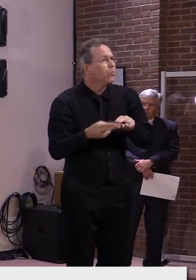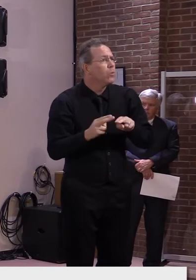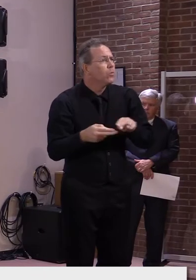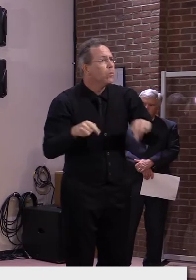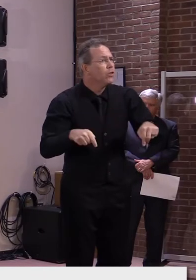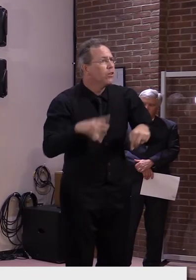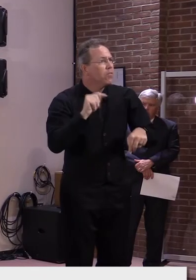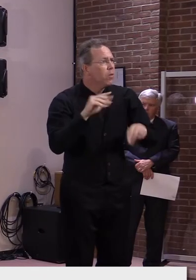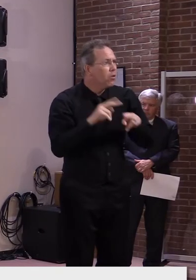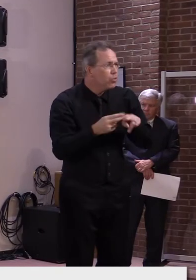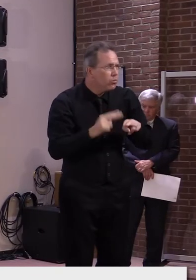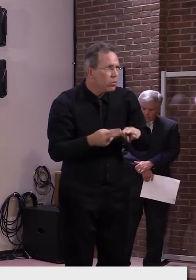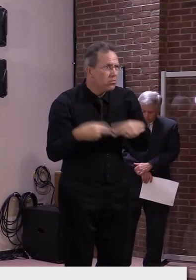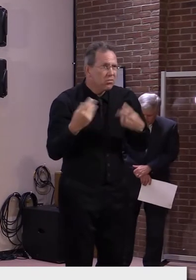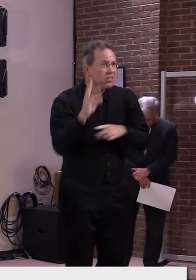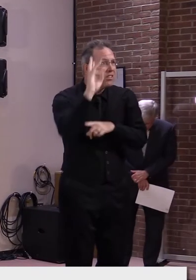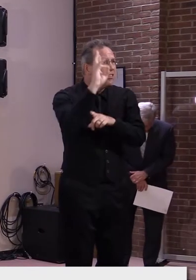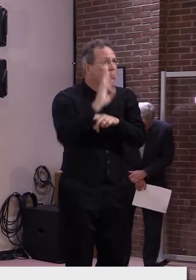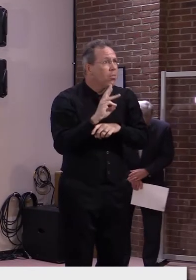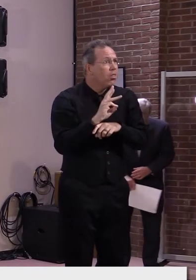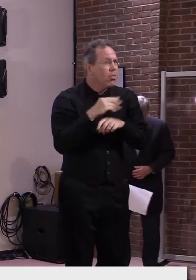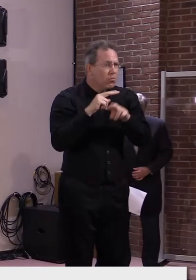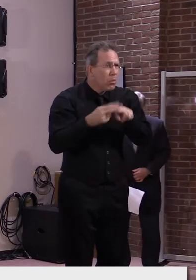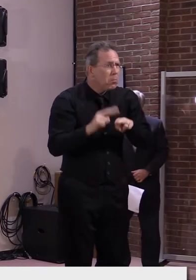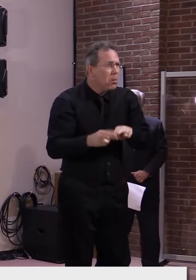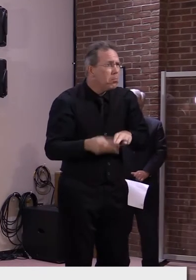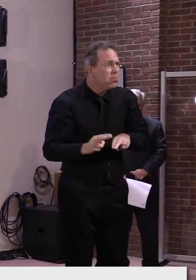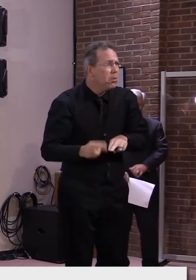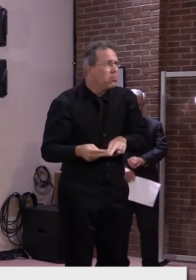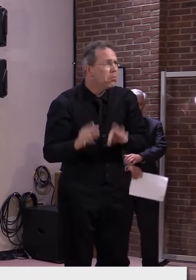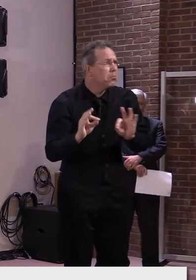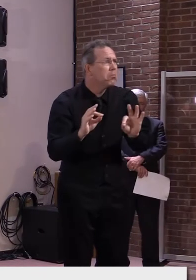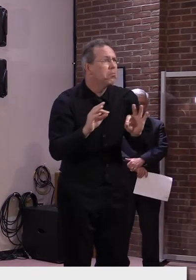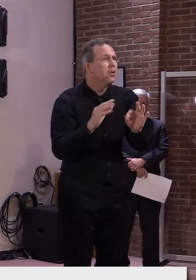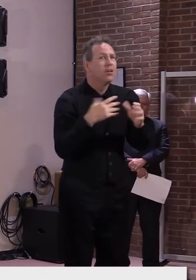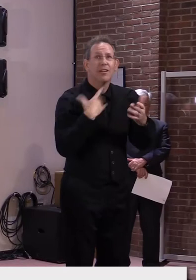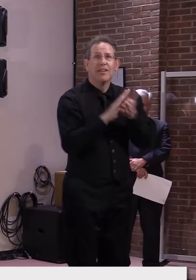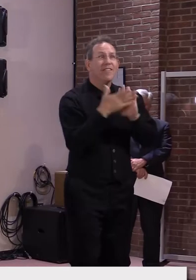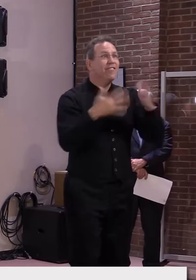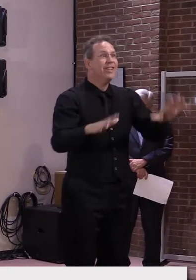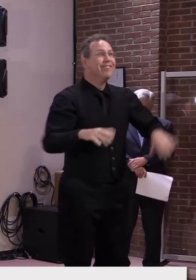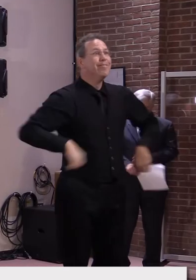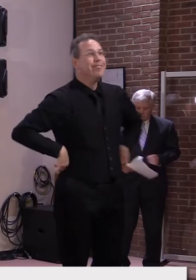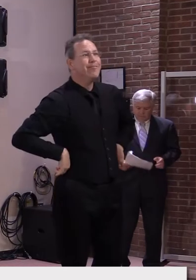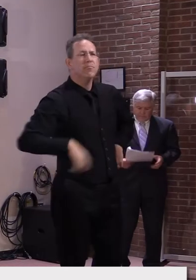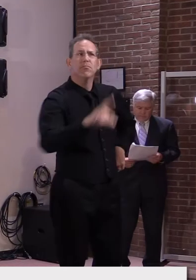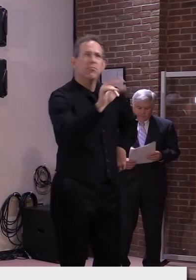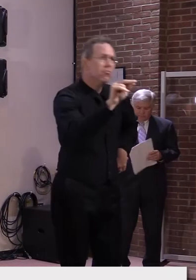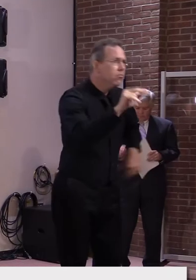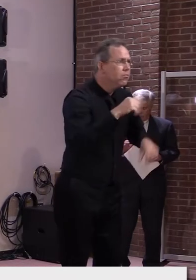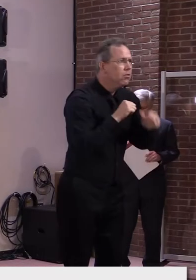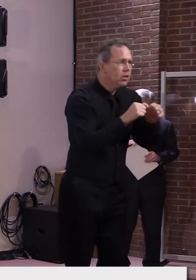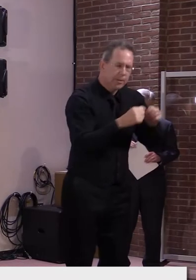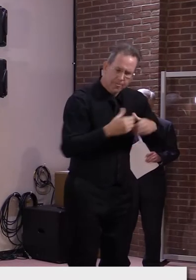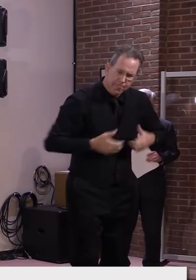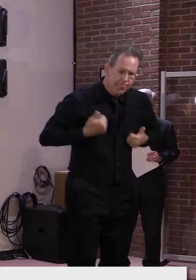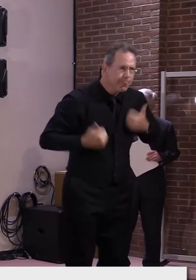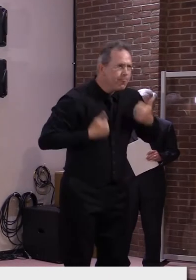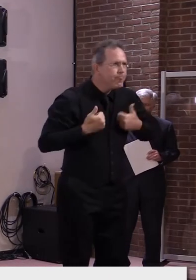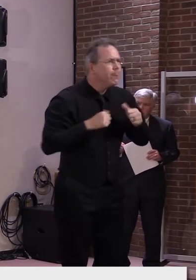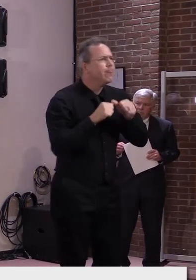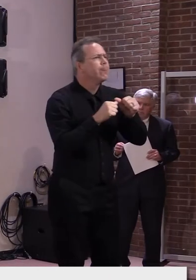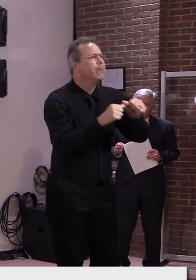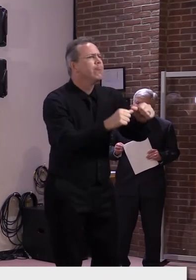we're not resting on our laurels and slowing down vaccination efforts. That's why, as you'll hear from Secretary